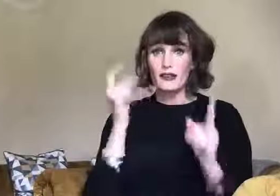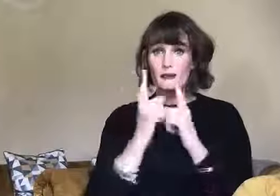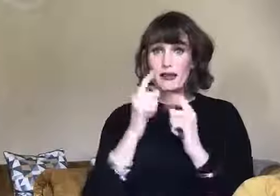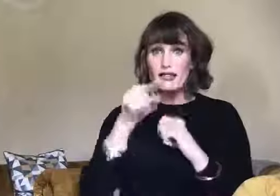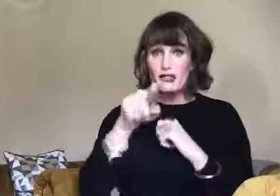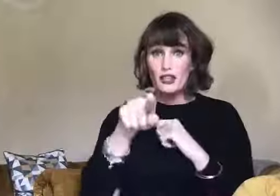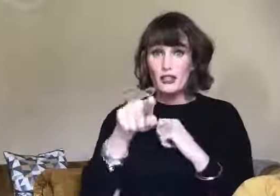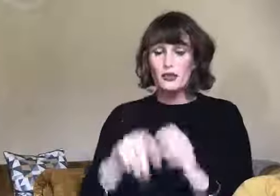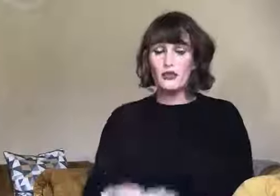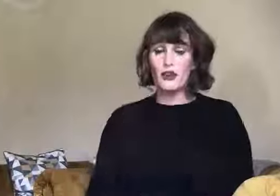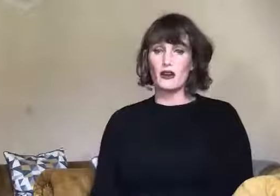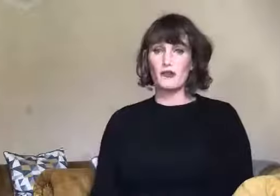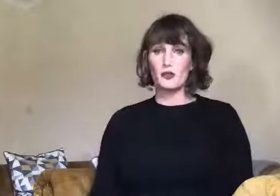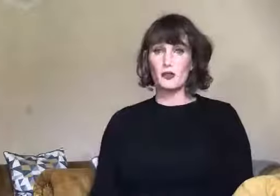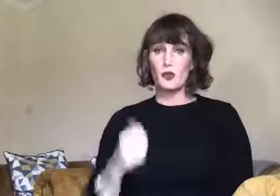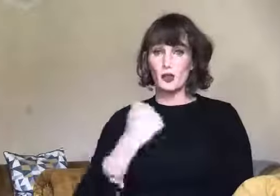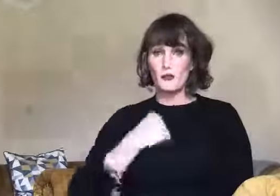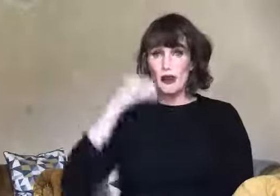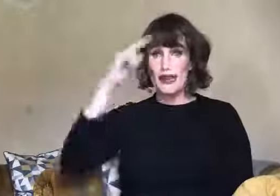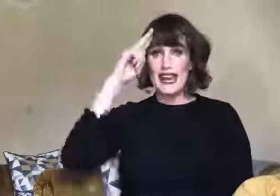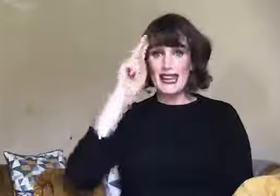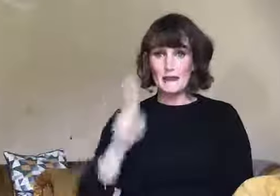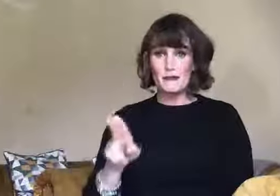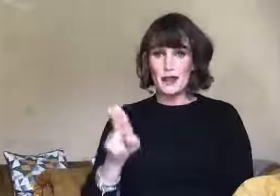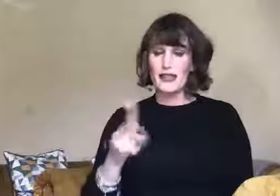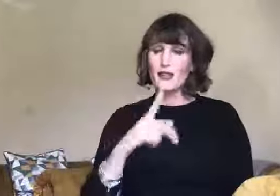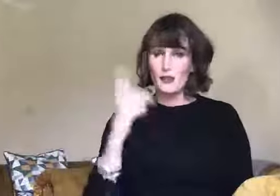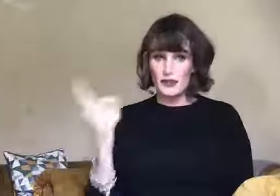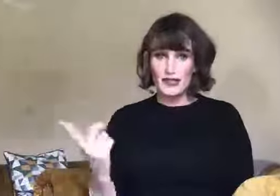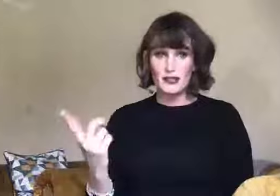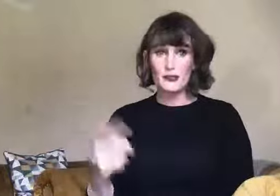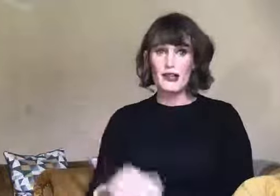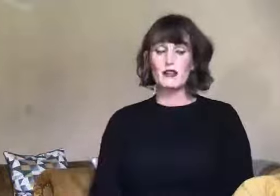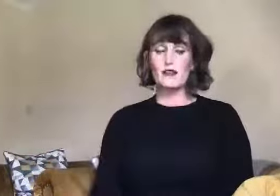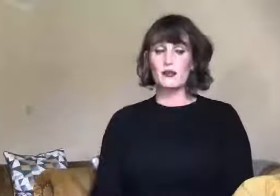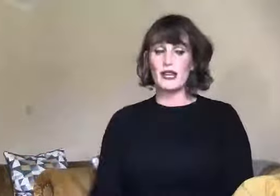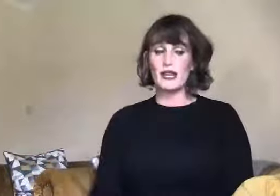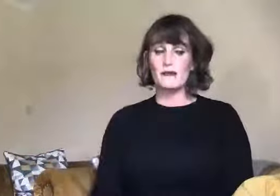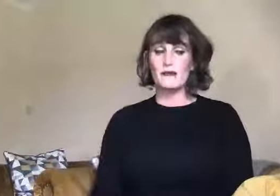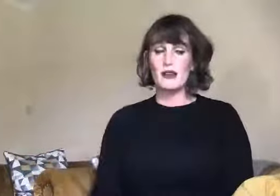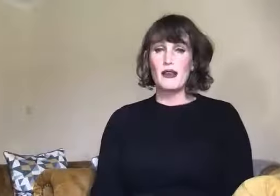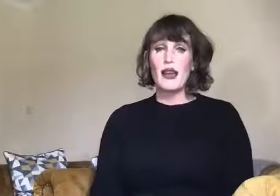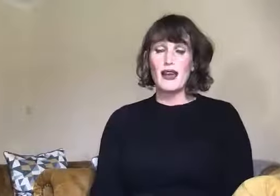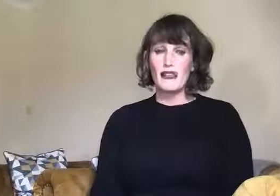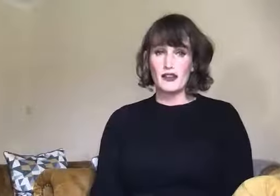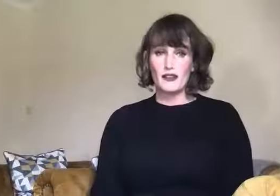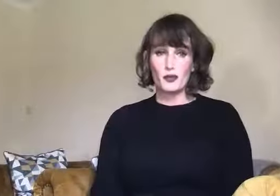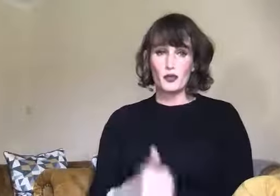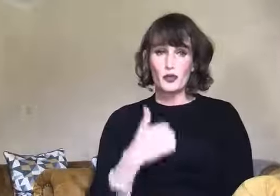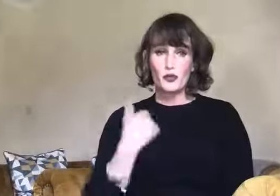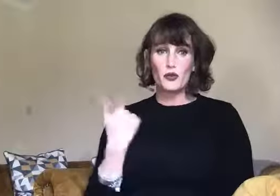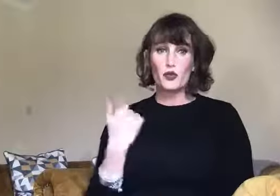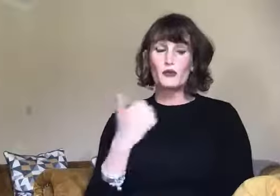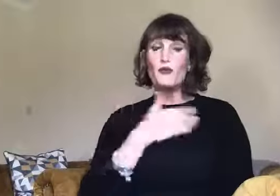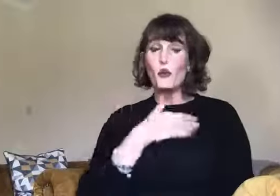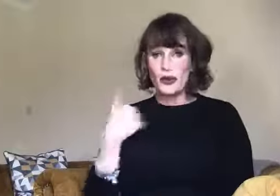to meet you. I have taught you my name, and then obviously the spelling of your name. And then I've taught you good